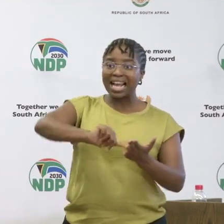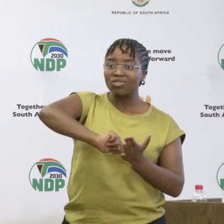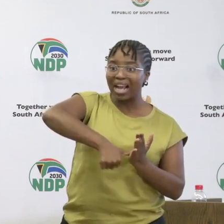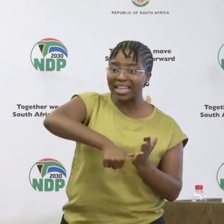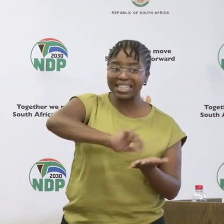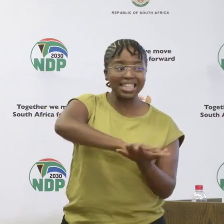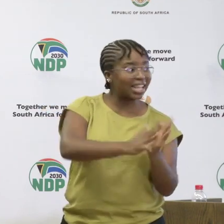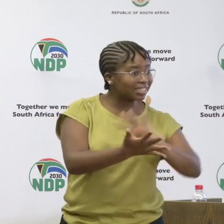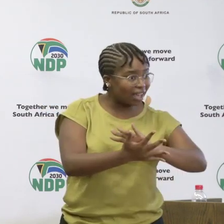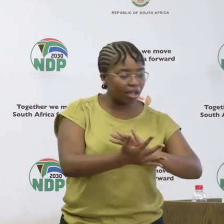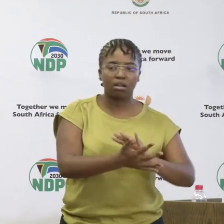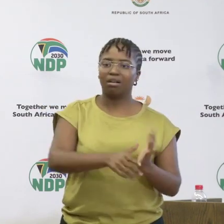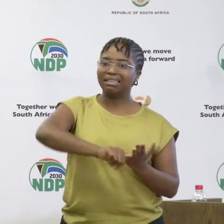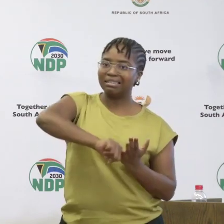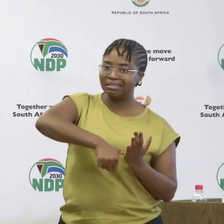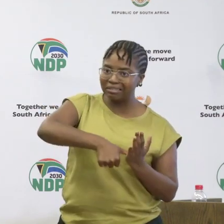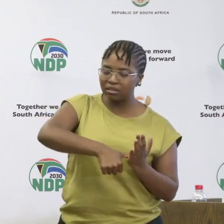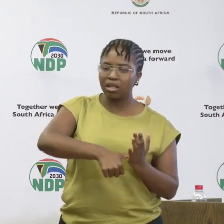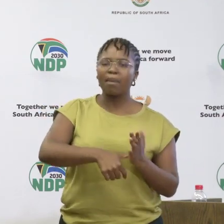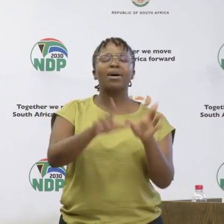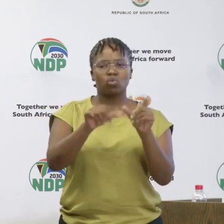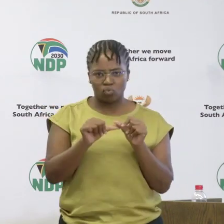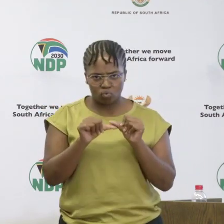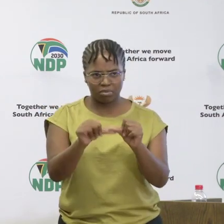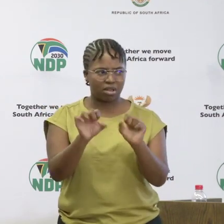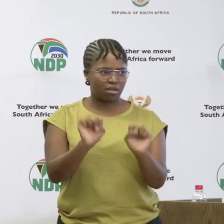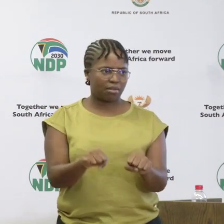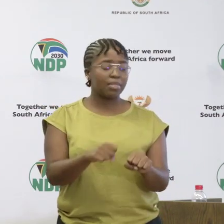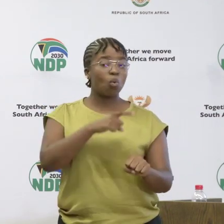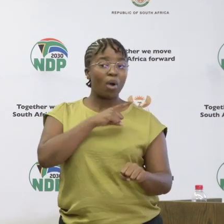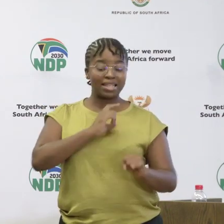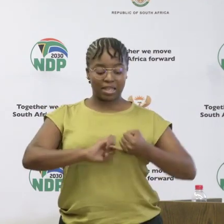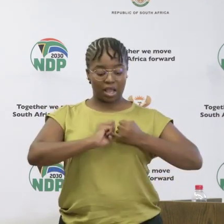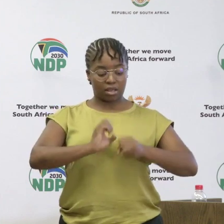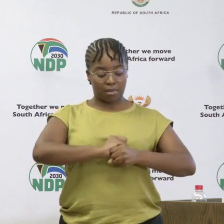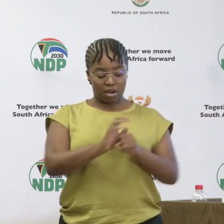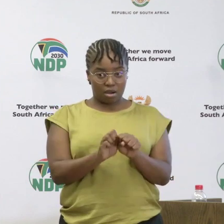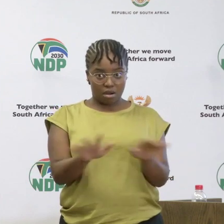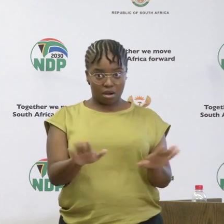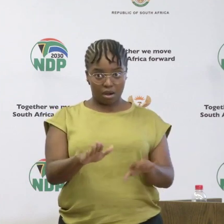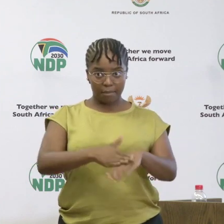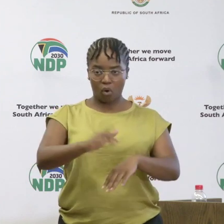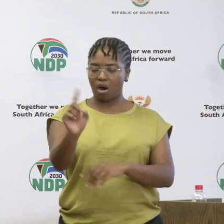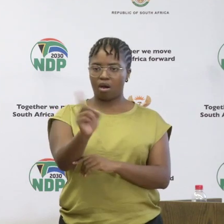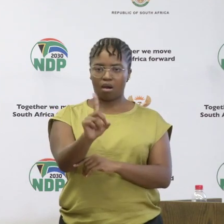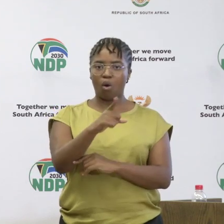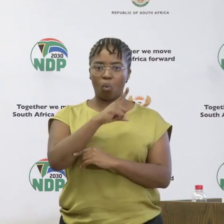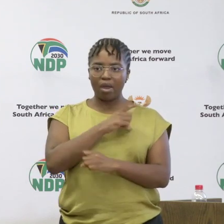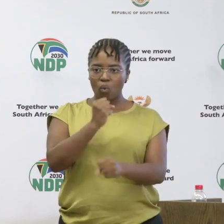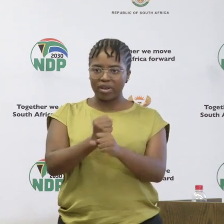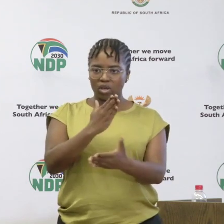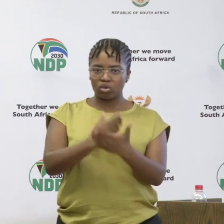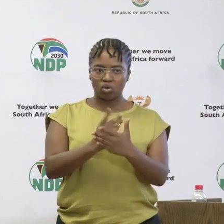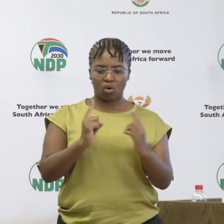is SASSA, directives to contain the spread of coronavirus in exercising the care and contact